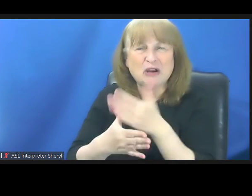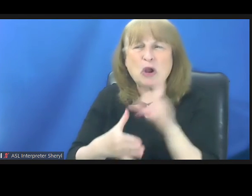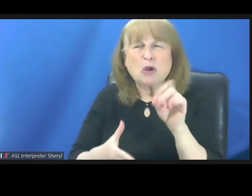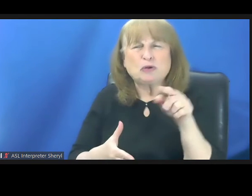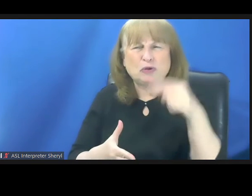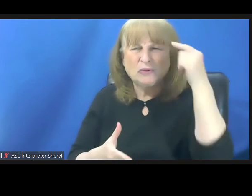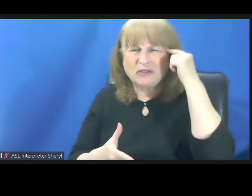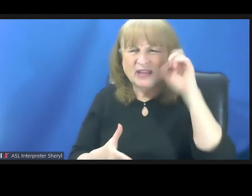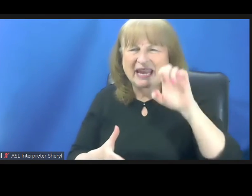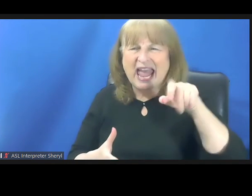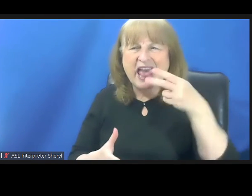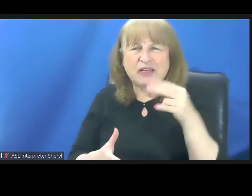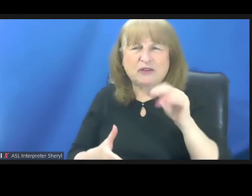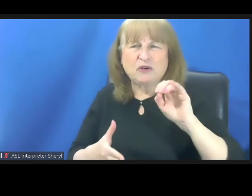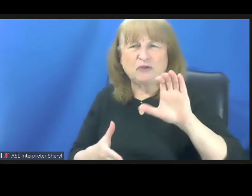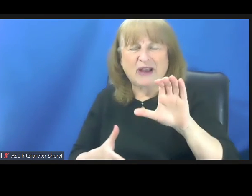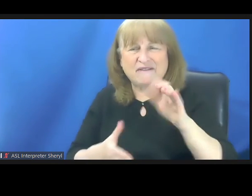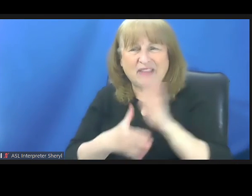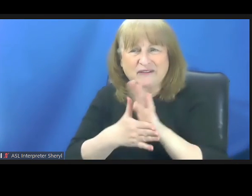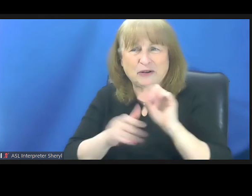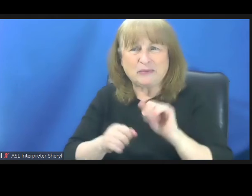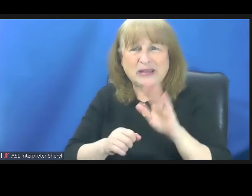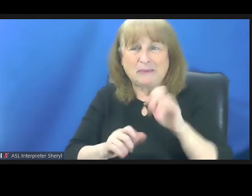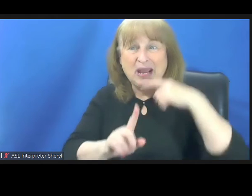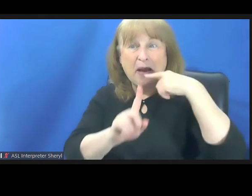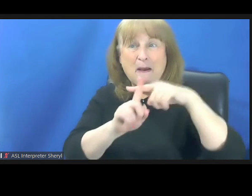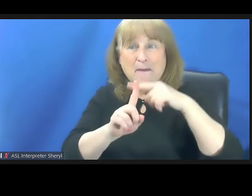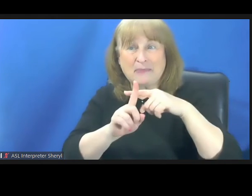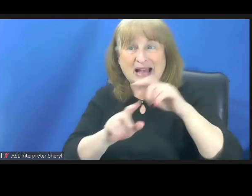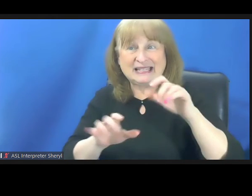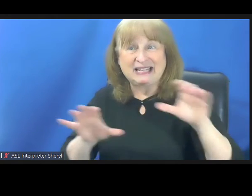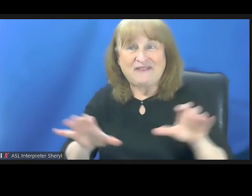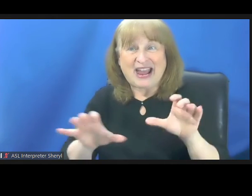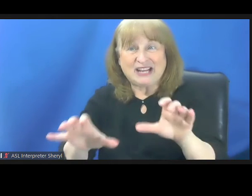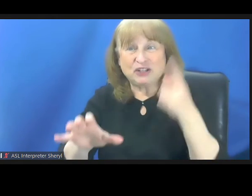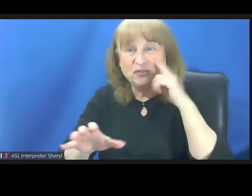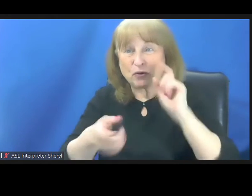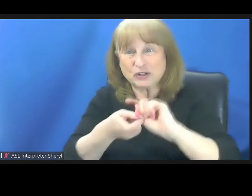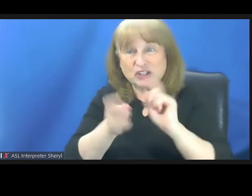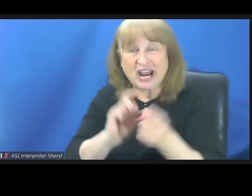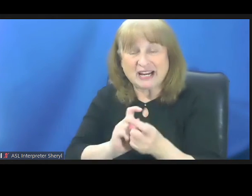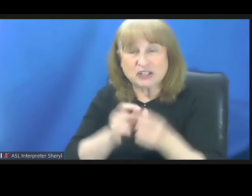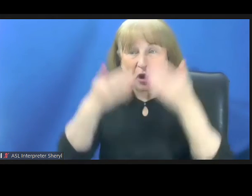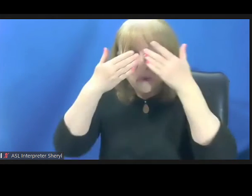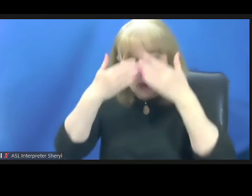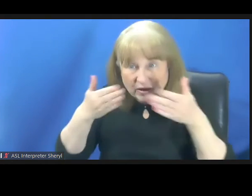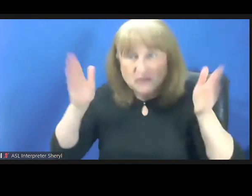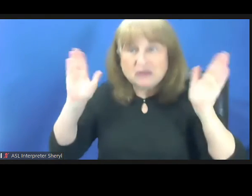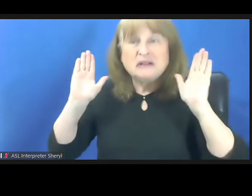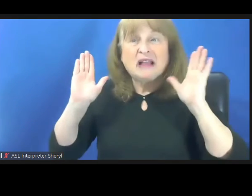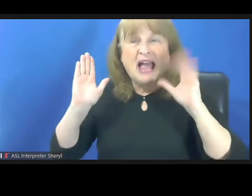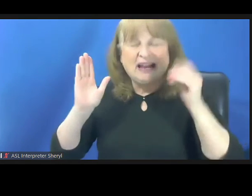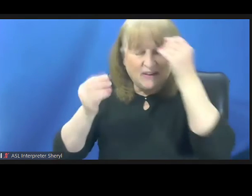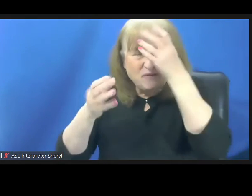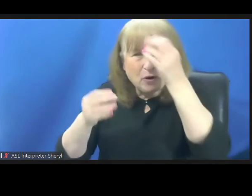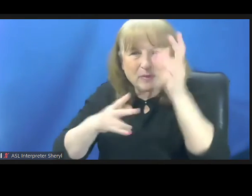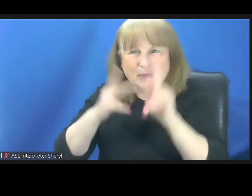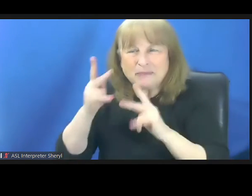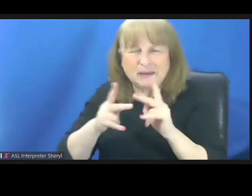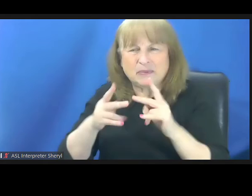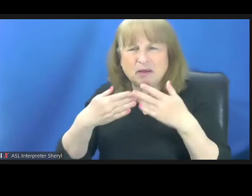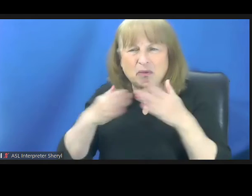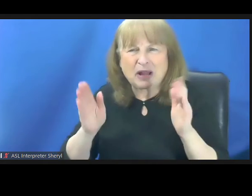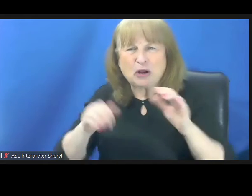that ethnographic film can also act as a positive agent of change, broadening horizons and informing people of wider